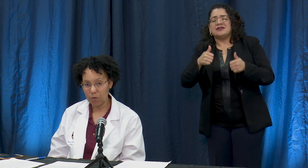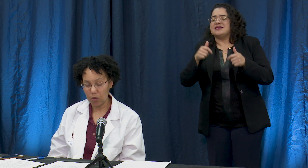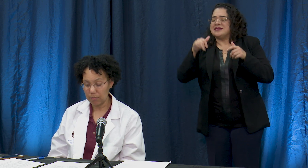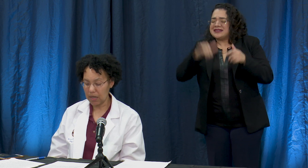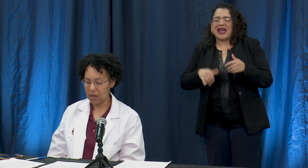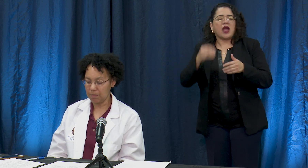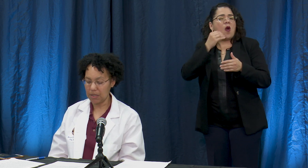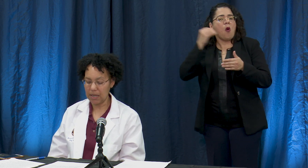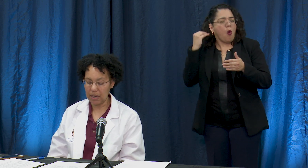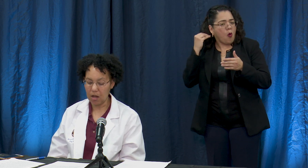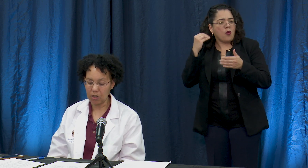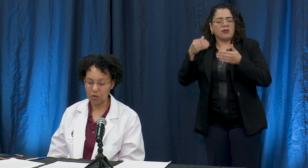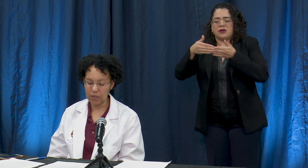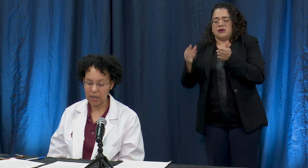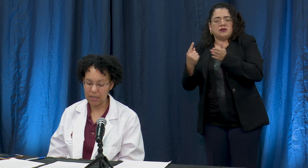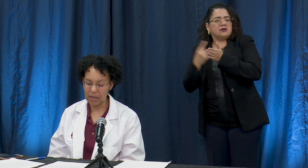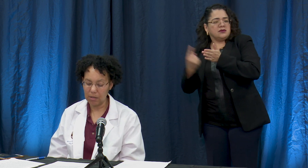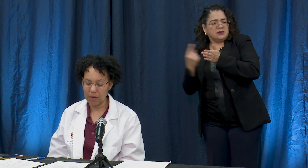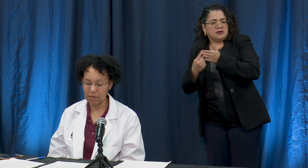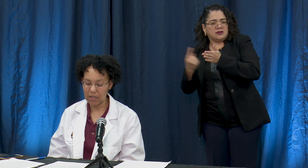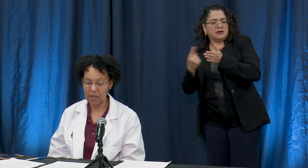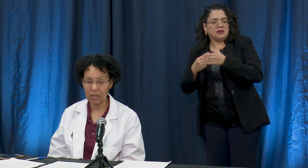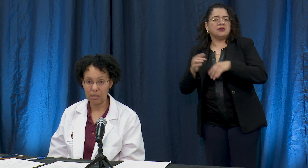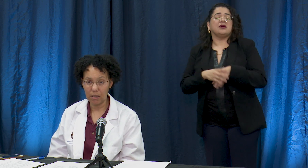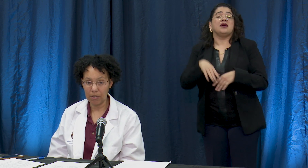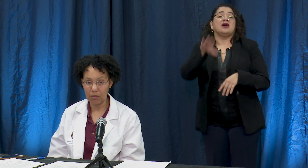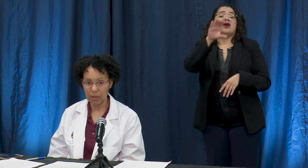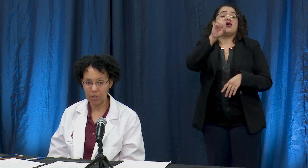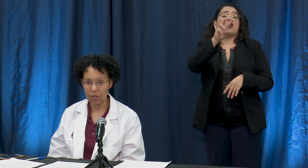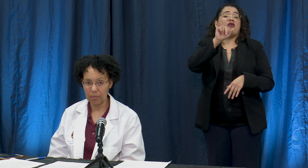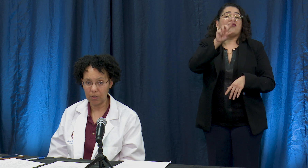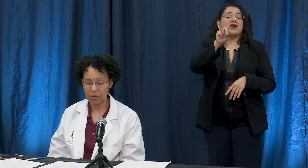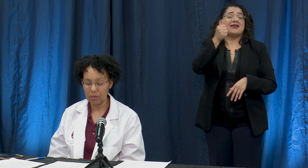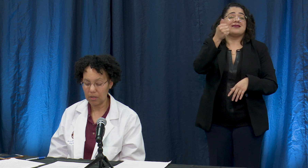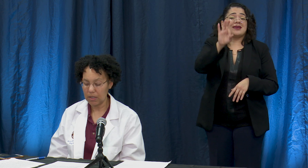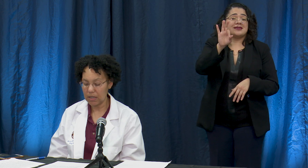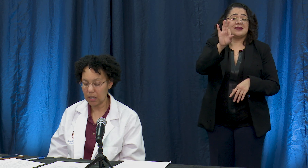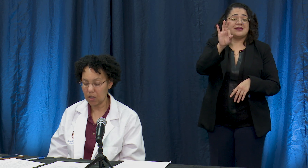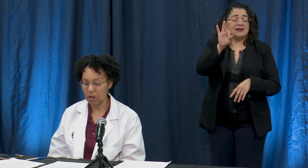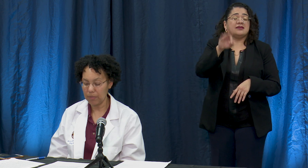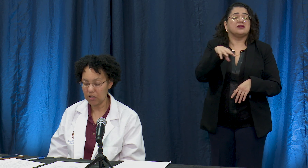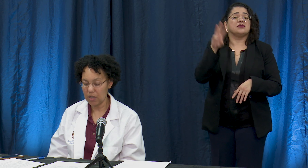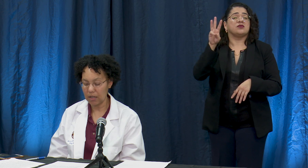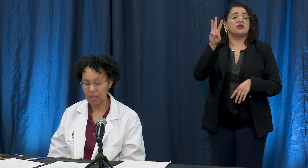stay informed and up to date on COVID-19 by visiting